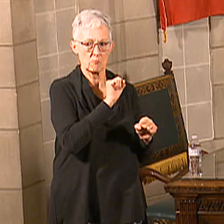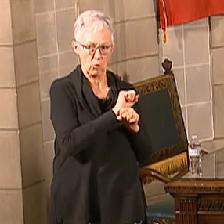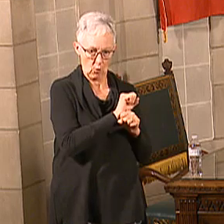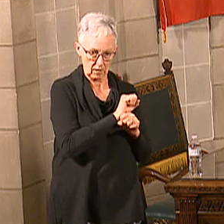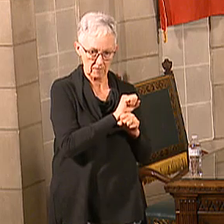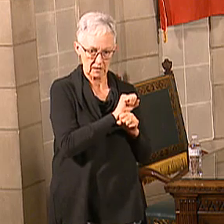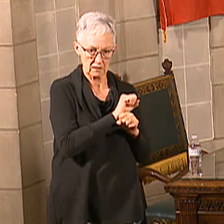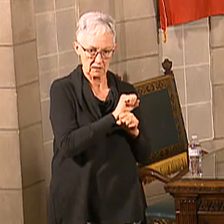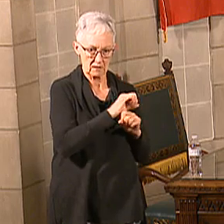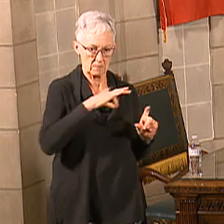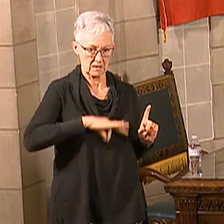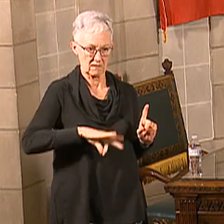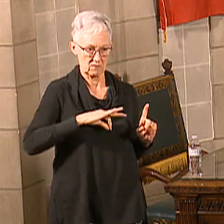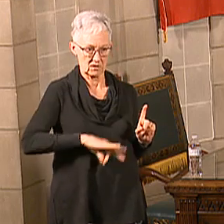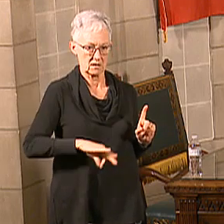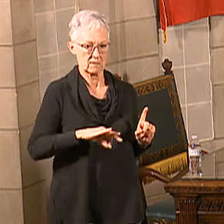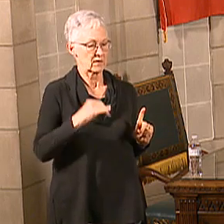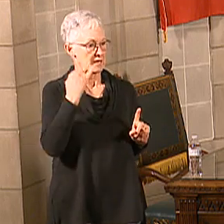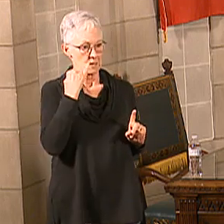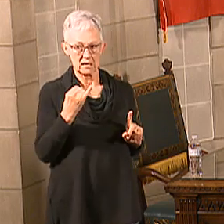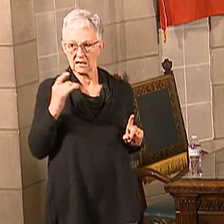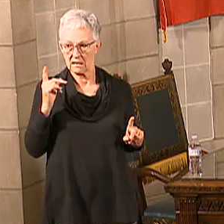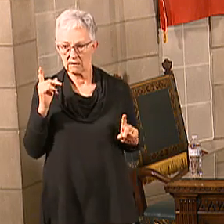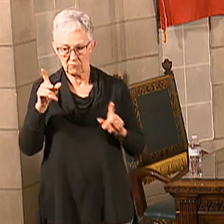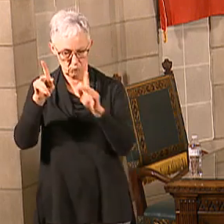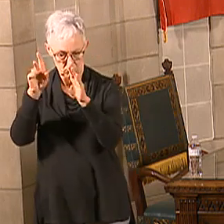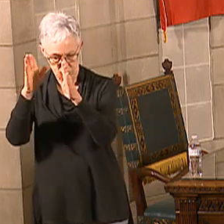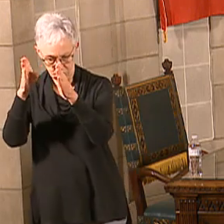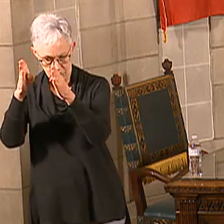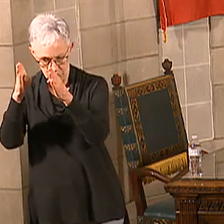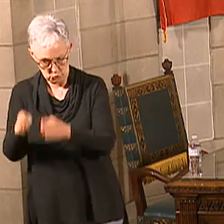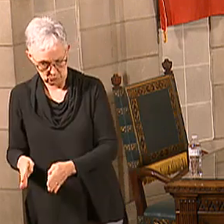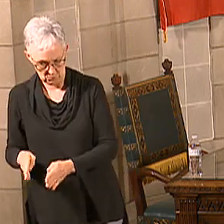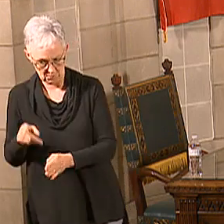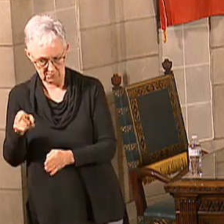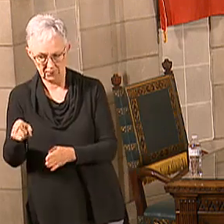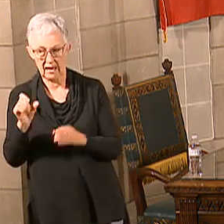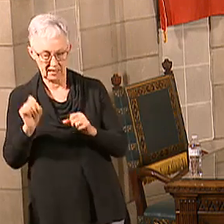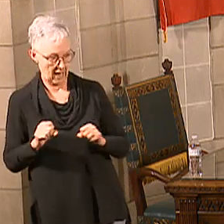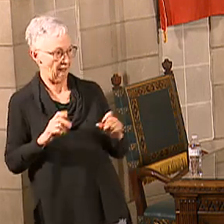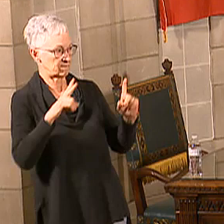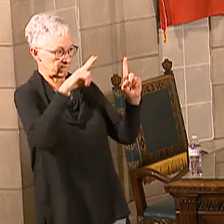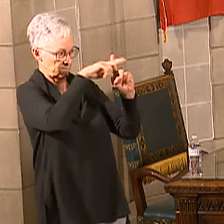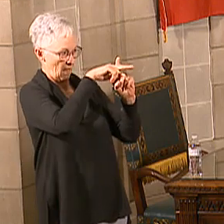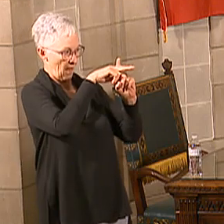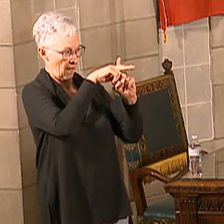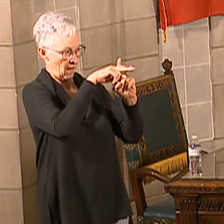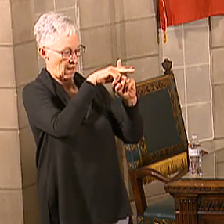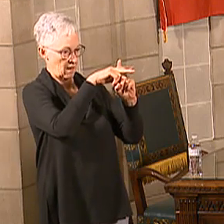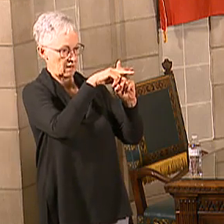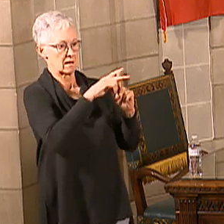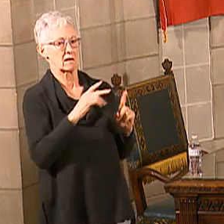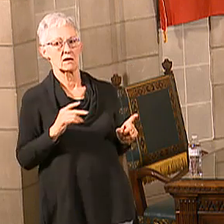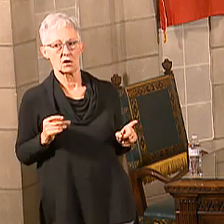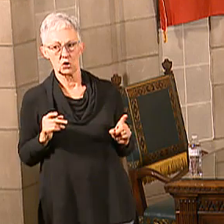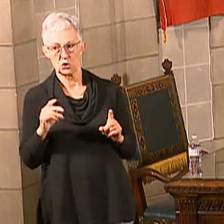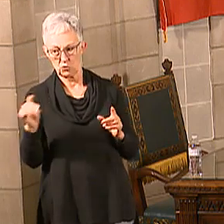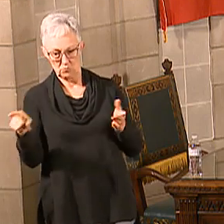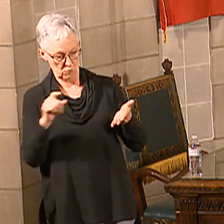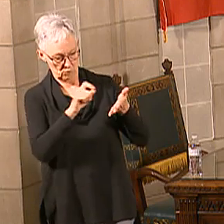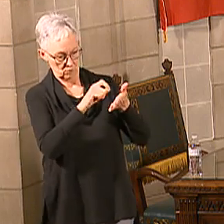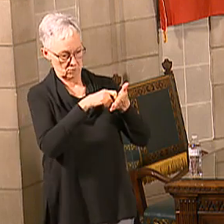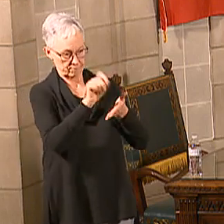monetarily eligible. So if you aren't, you can go ahead and file. There's a question on COVID-19 in the process. You mark